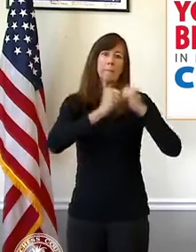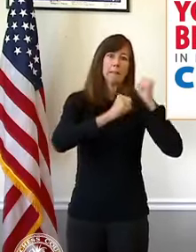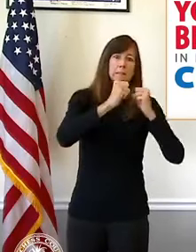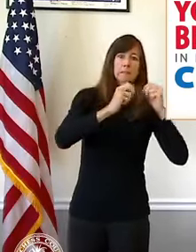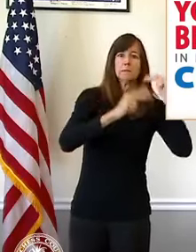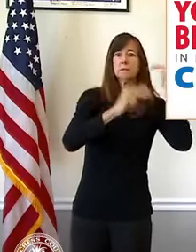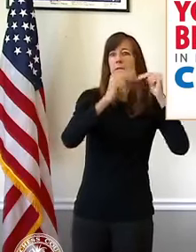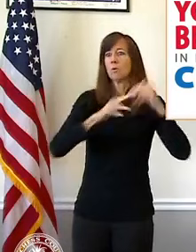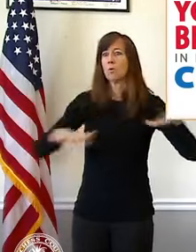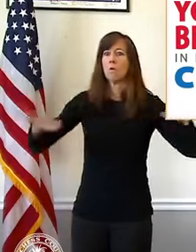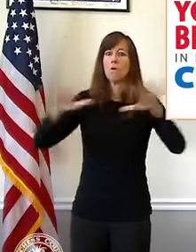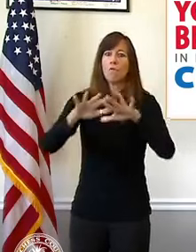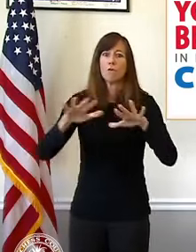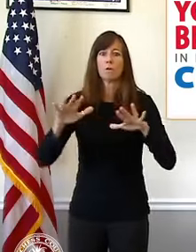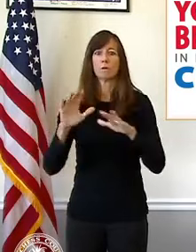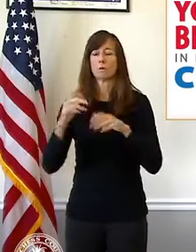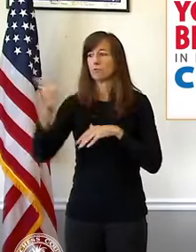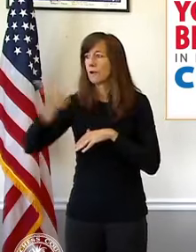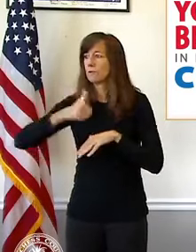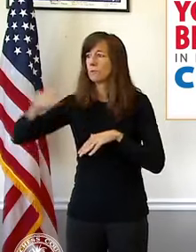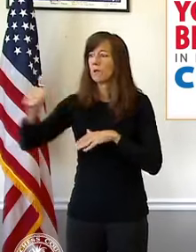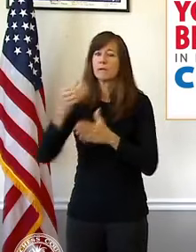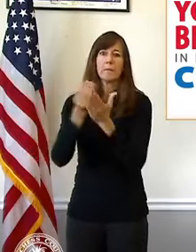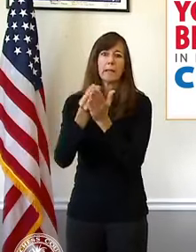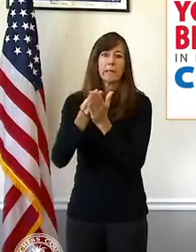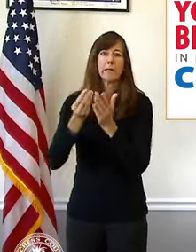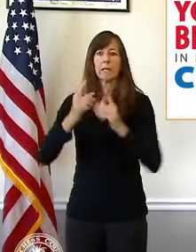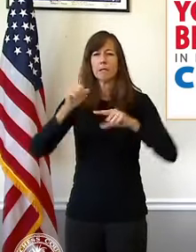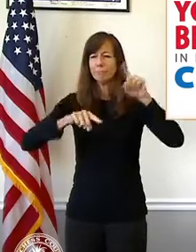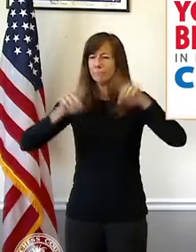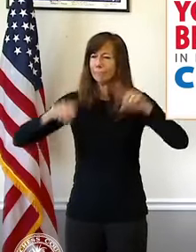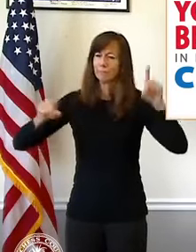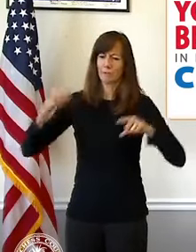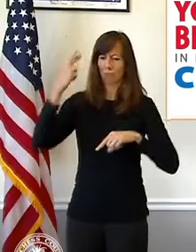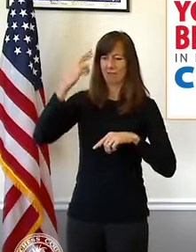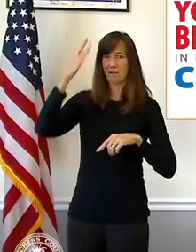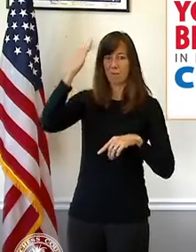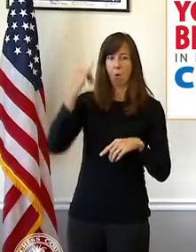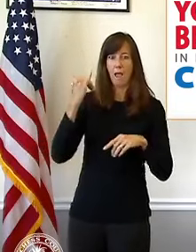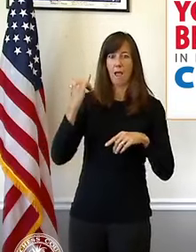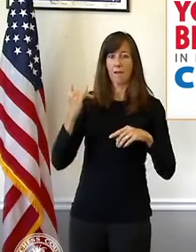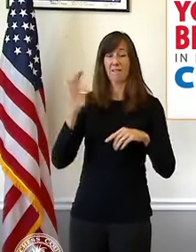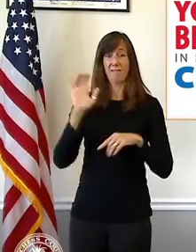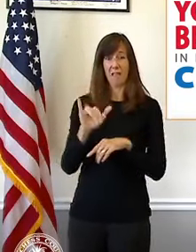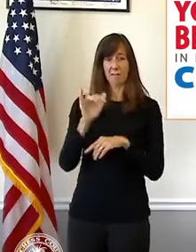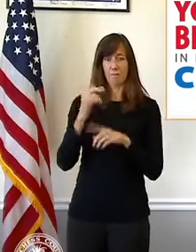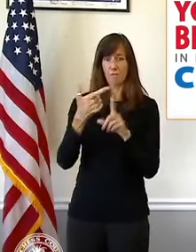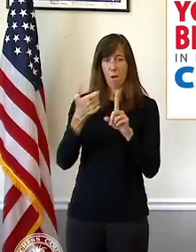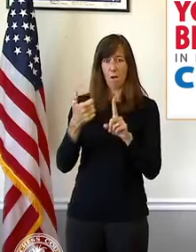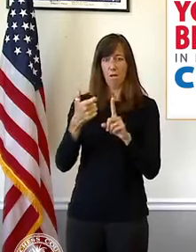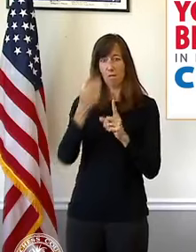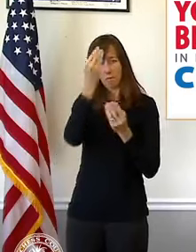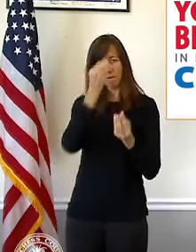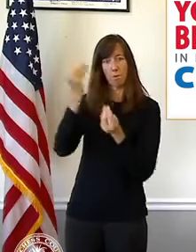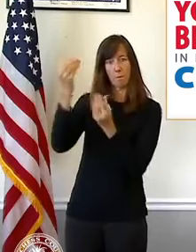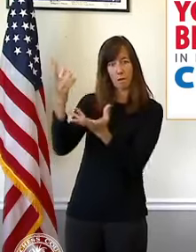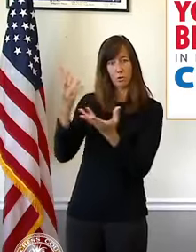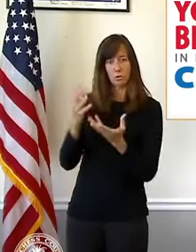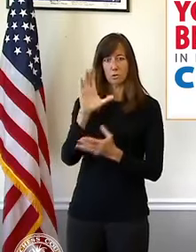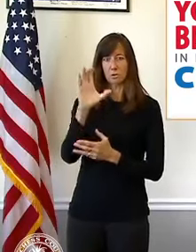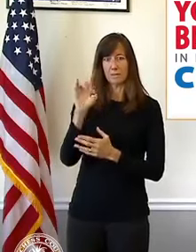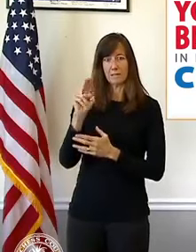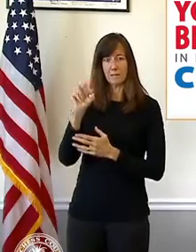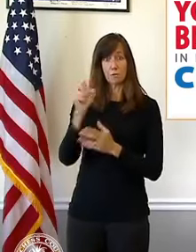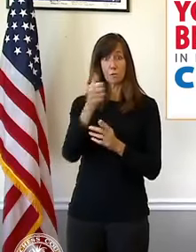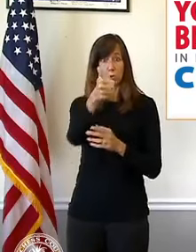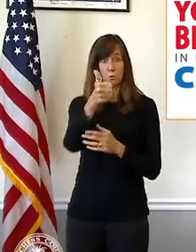transportation dollars, all directed based on census data. So just completing that means that Dutchess